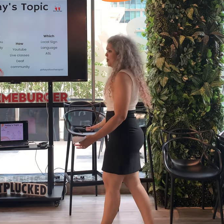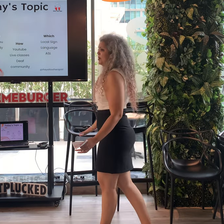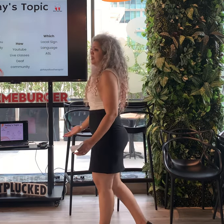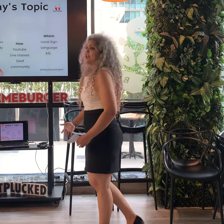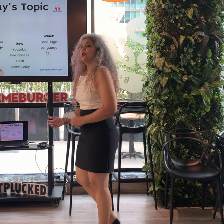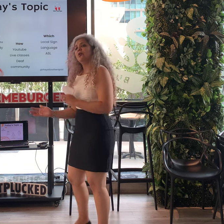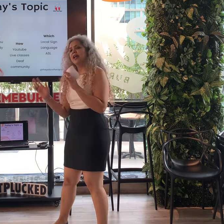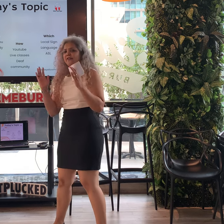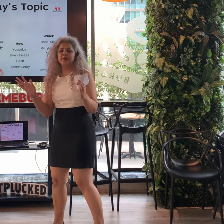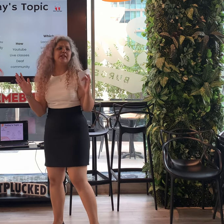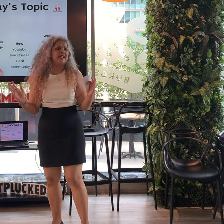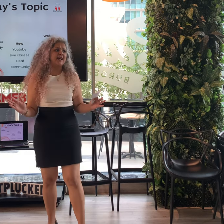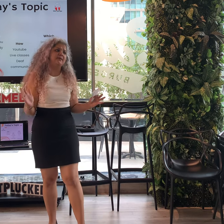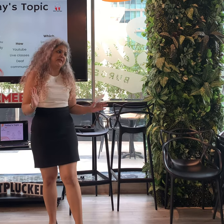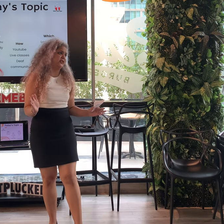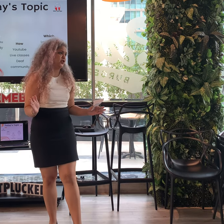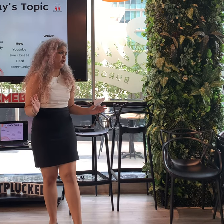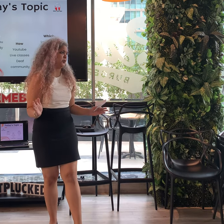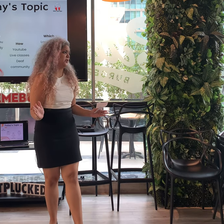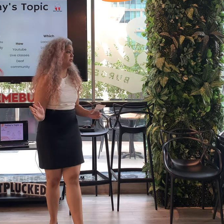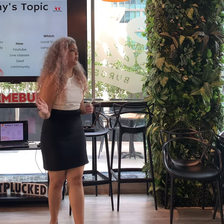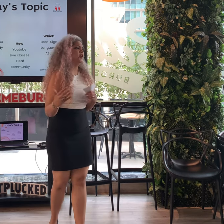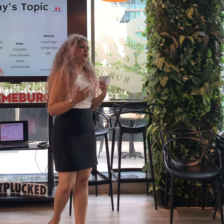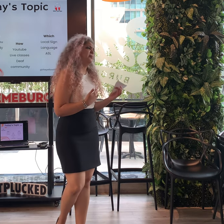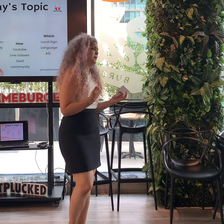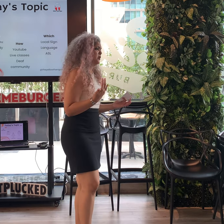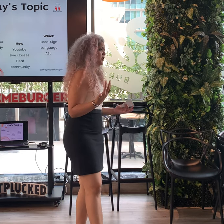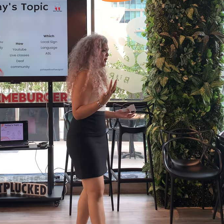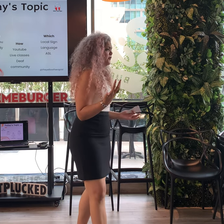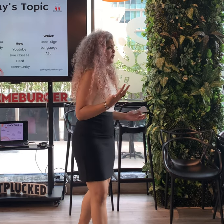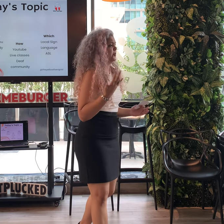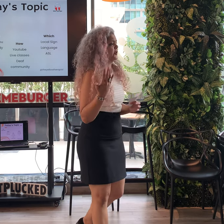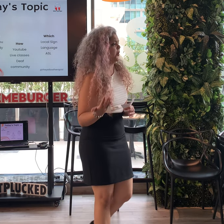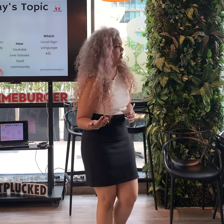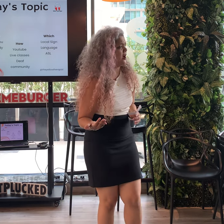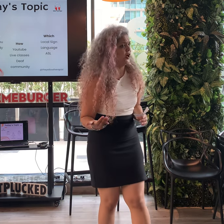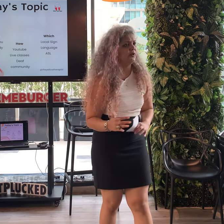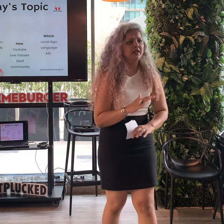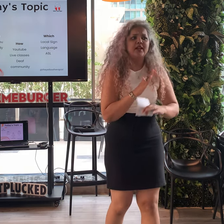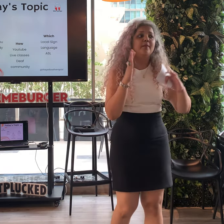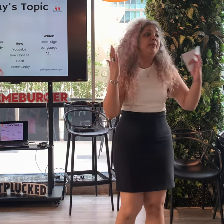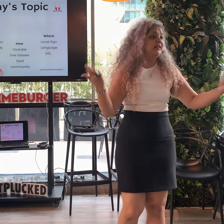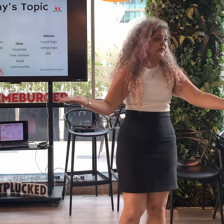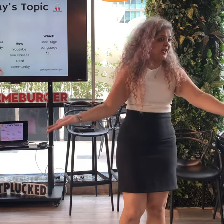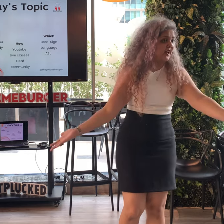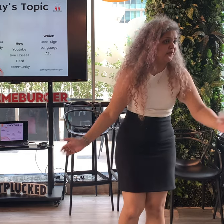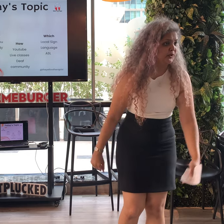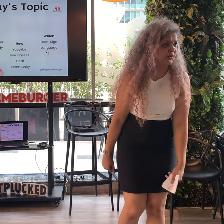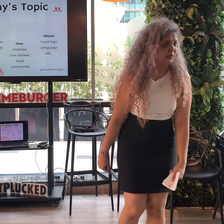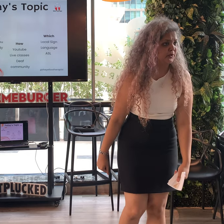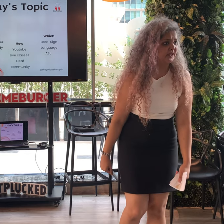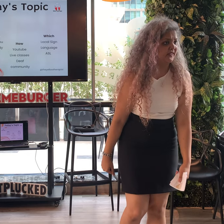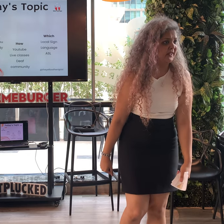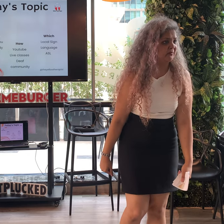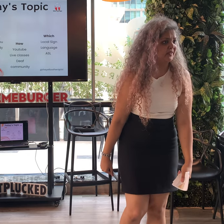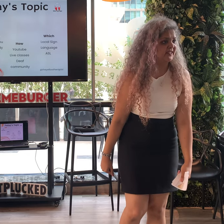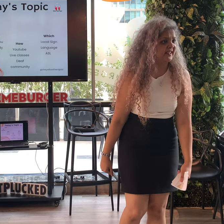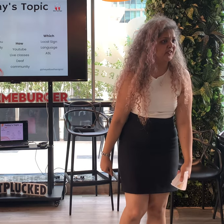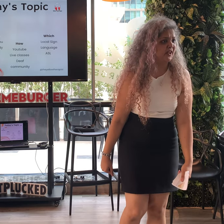Now everybody has busy schedules. You are maybe not comfortable going out. But we have YouTube today. See? Is that correct?